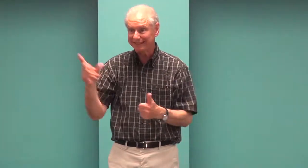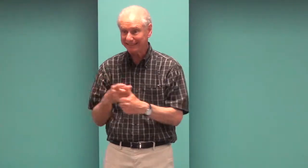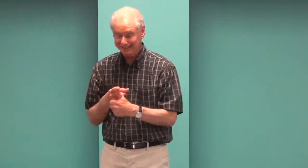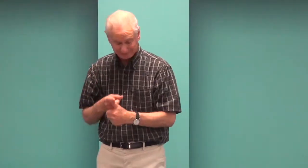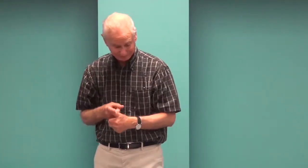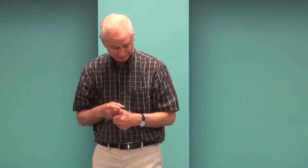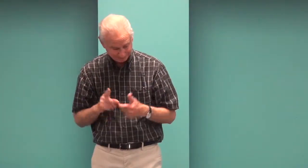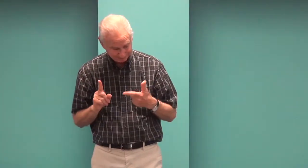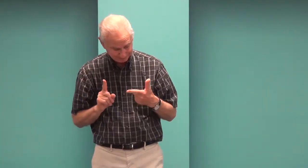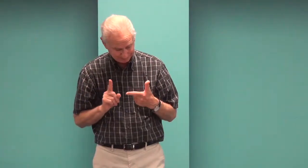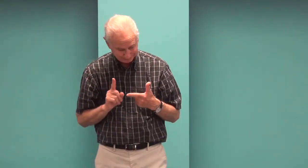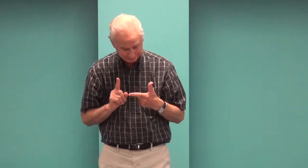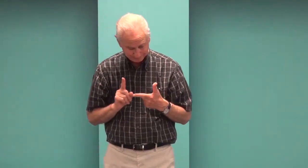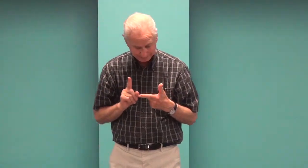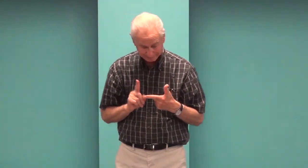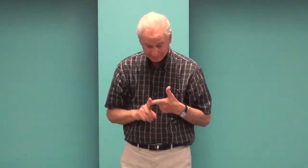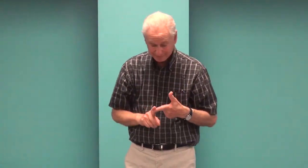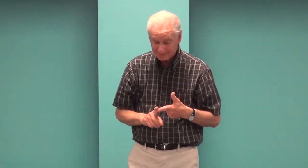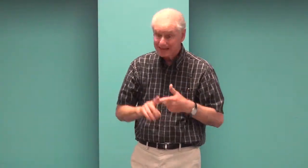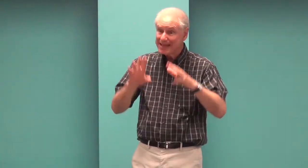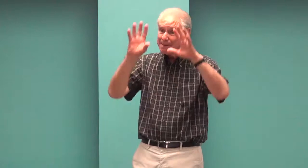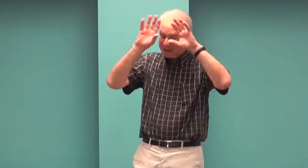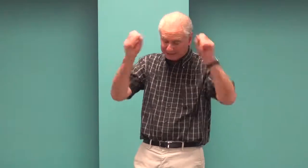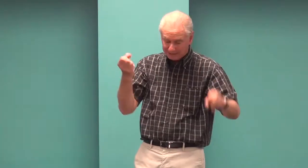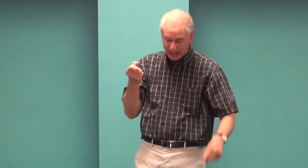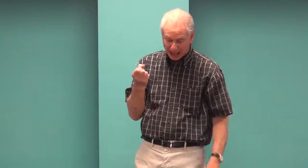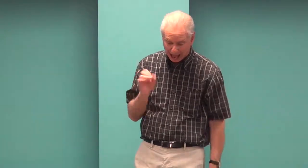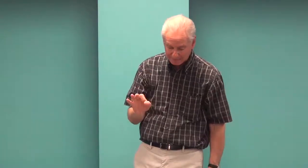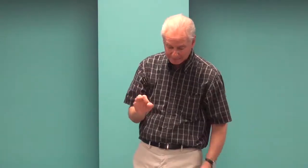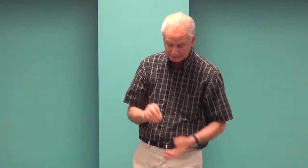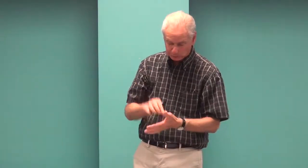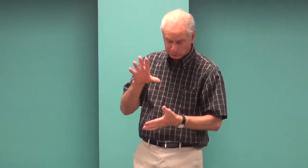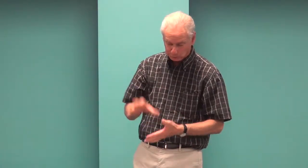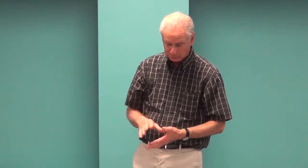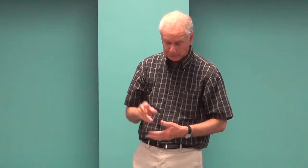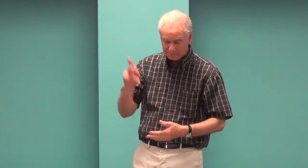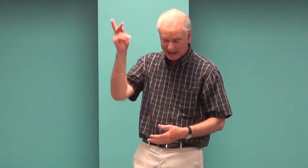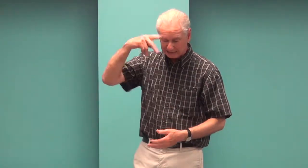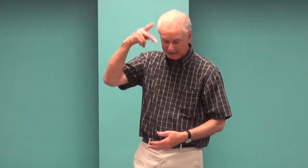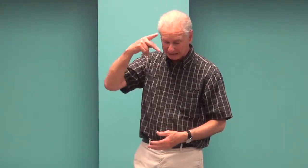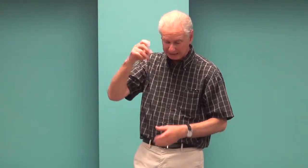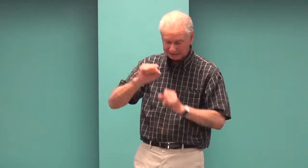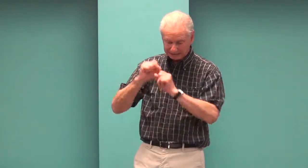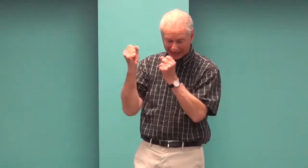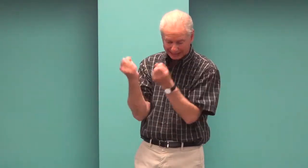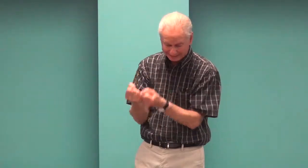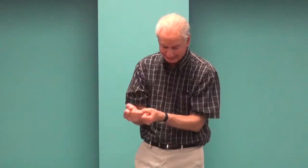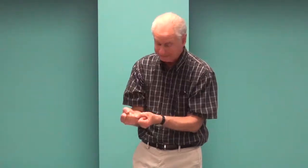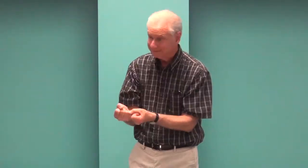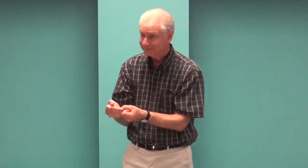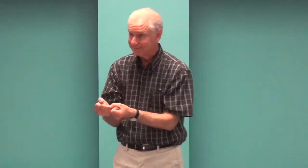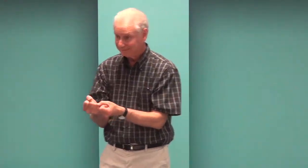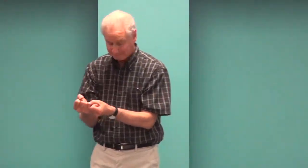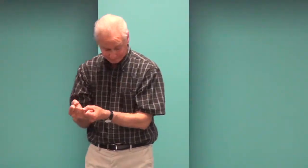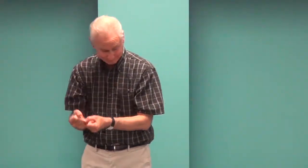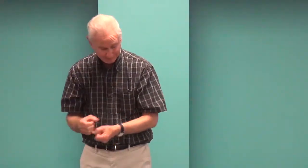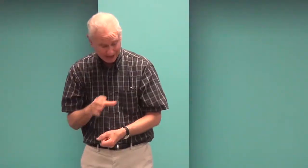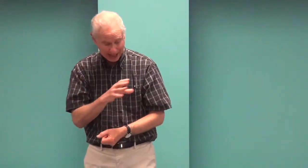He was the president of Deaf CSUNians. He was the president of the Student Philosophical